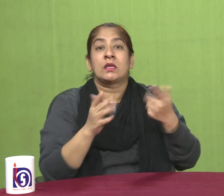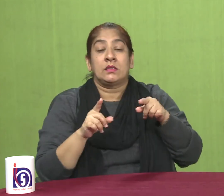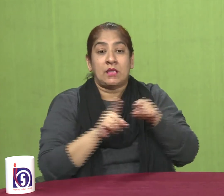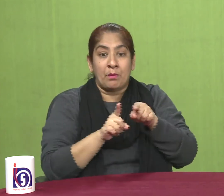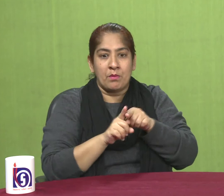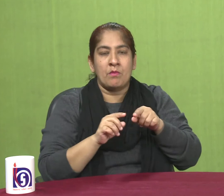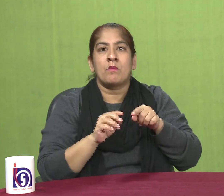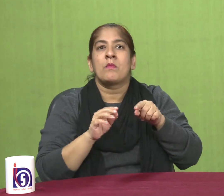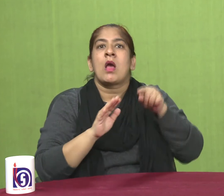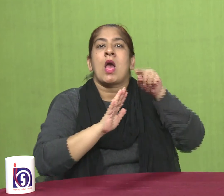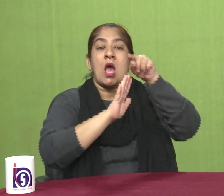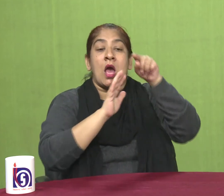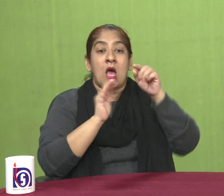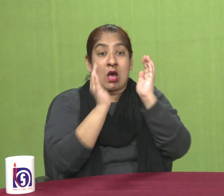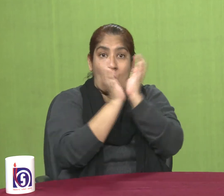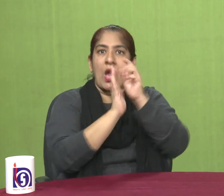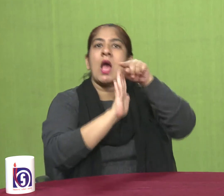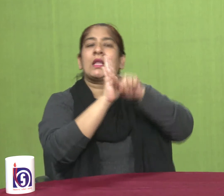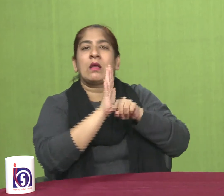Insurance policy.